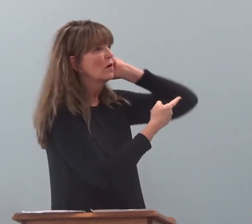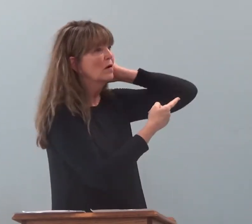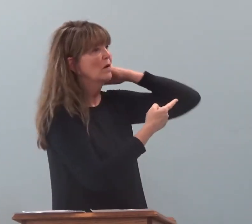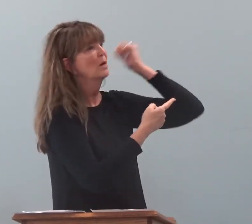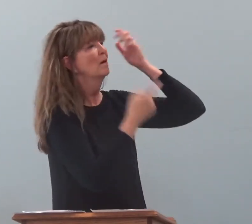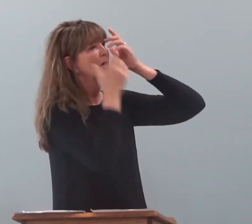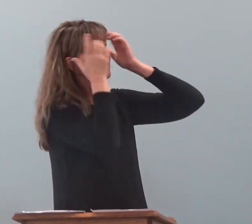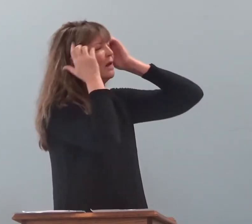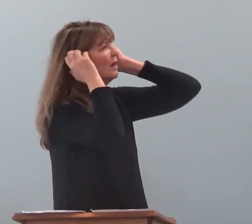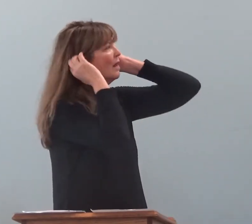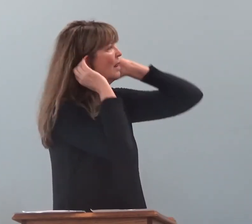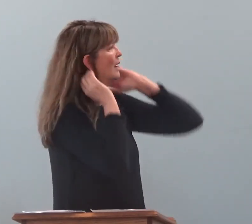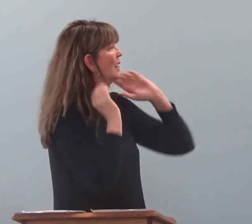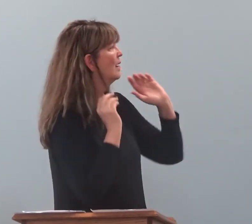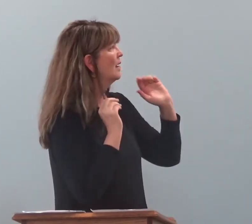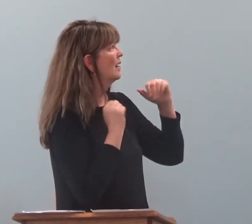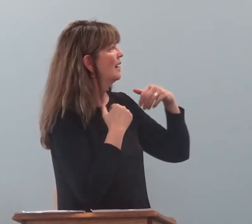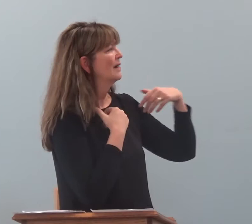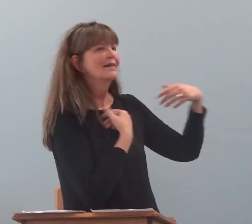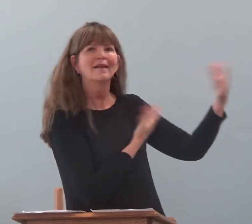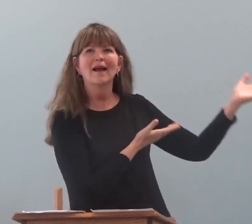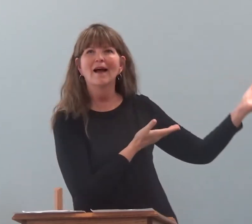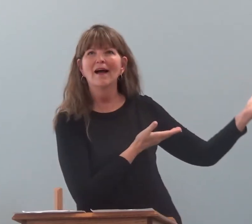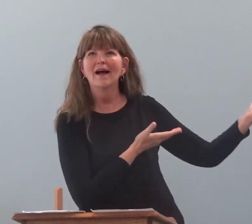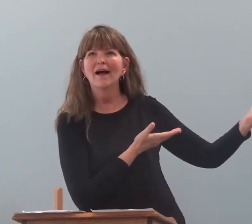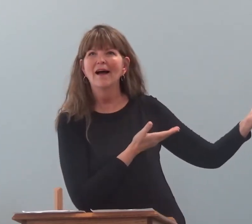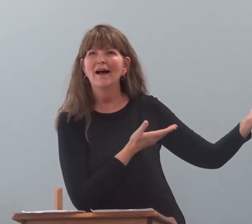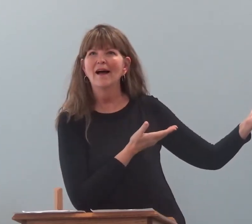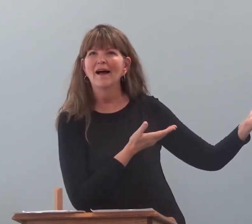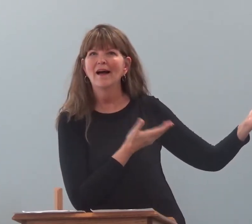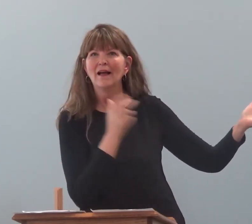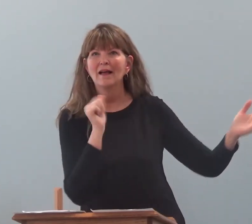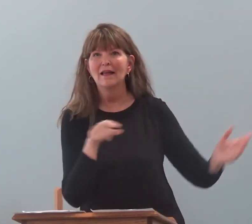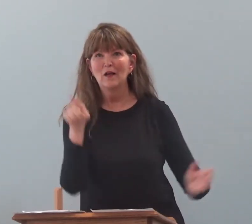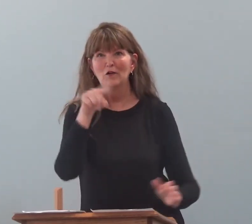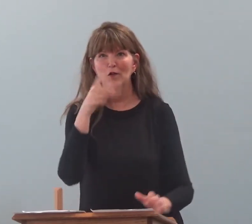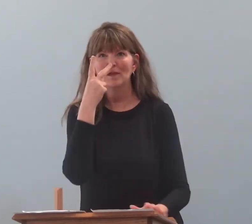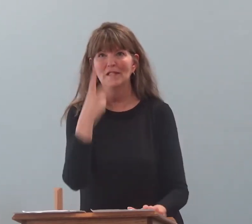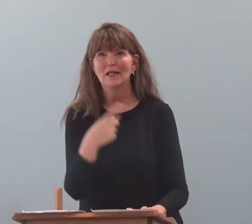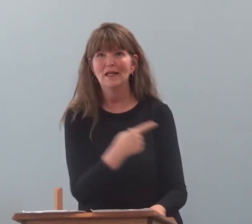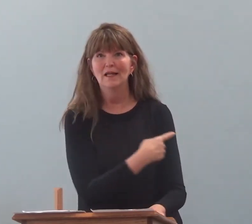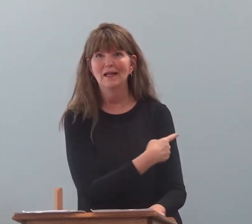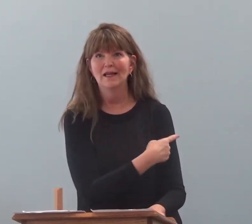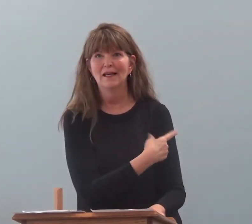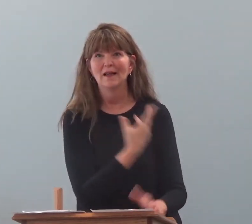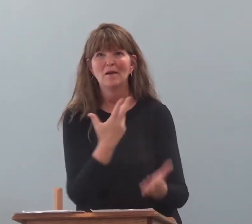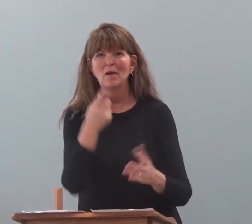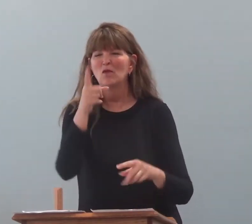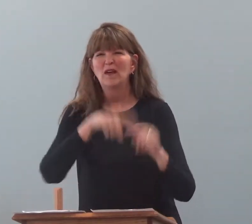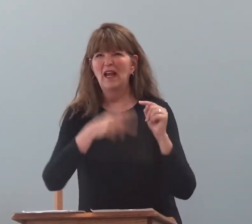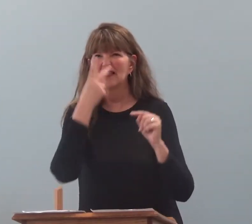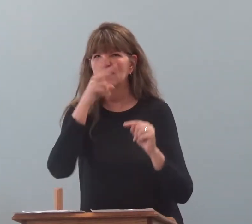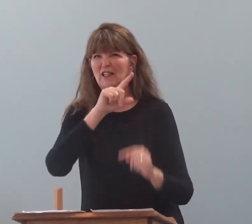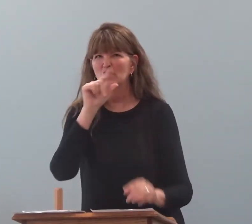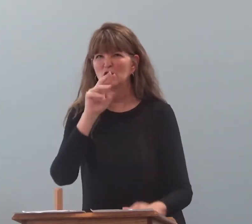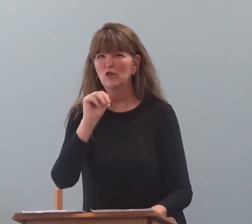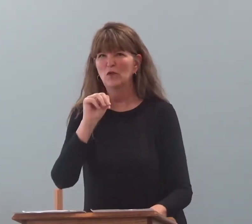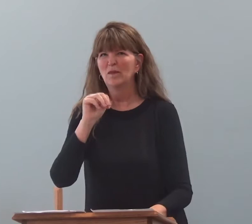I think we have a picture of Pooh coming up. There he is, Winnie the Pooh. Can you guys see this on Zoom?